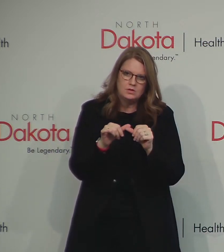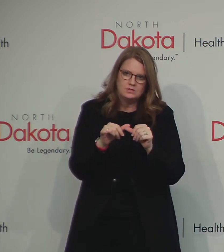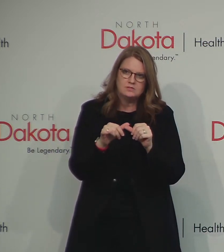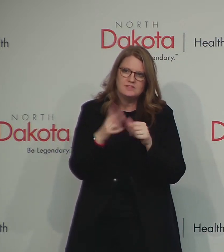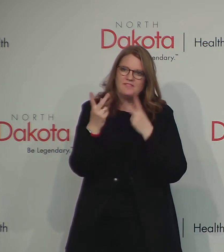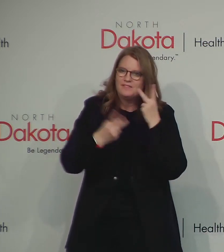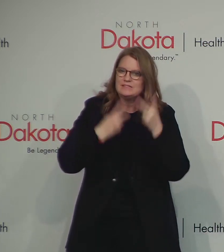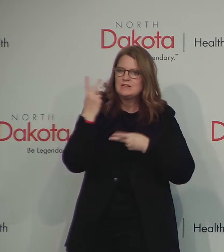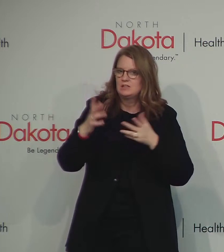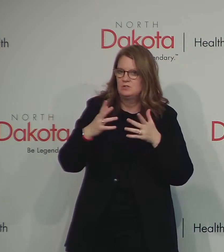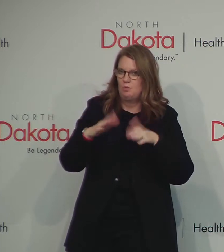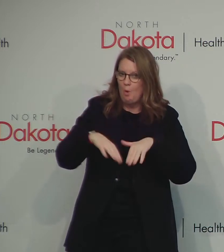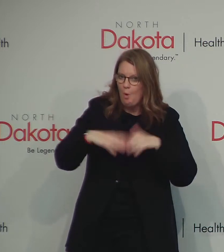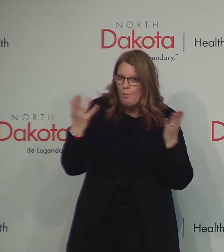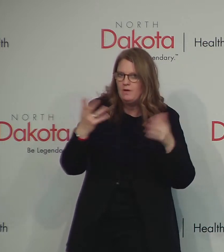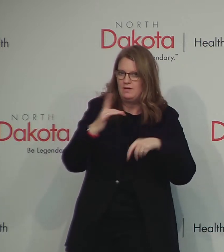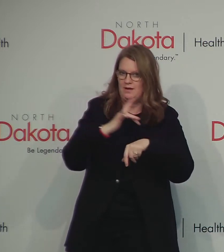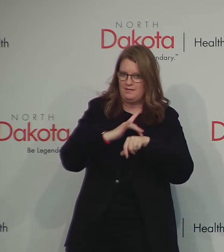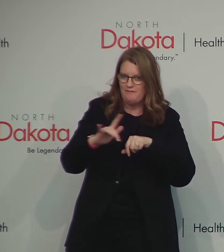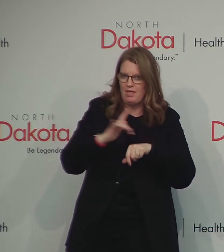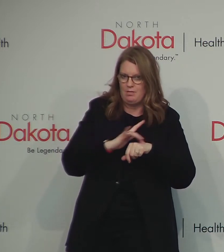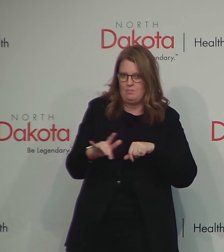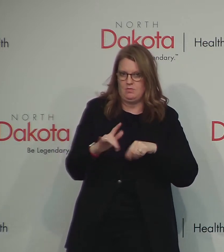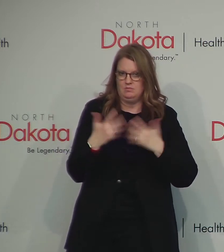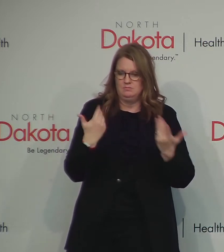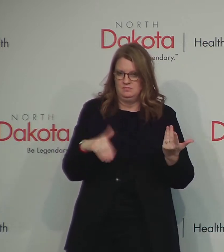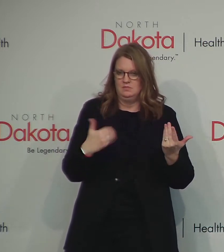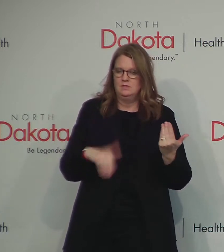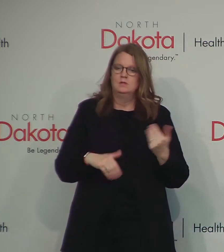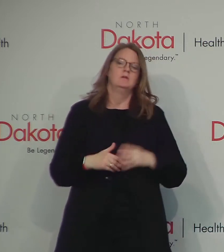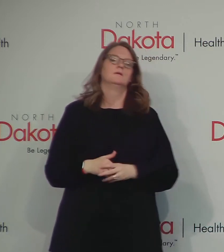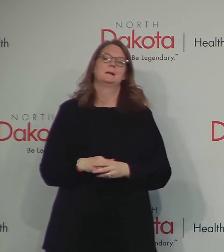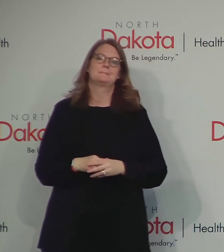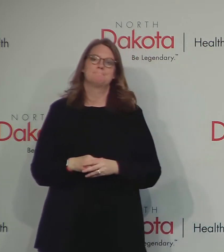visitation and do it safely for those elders in our communities.